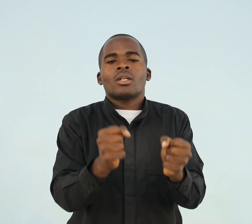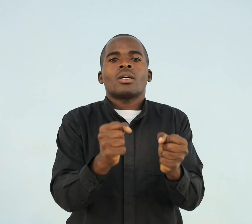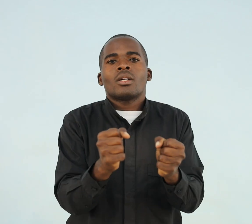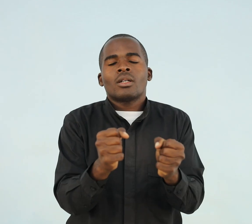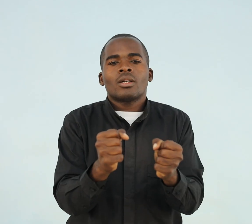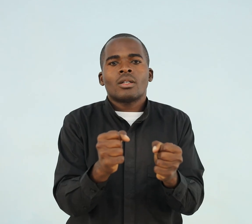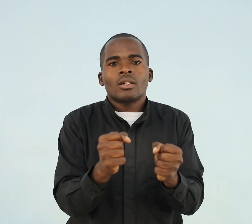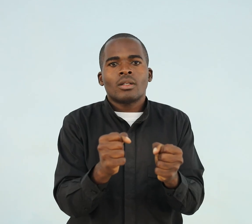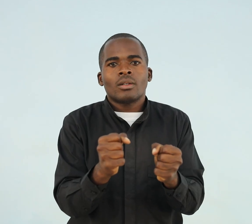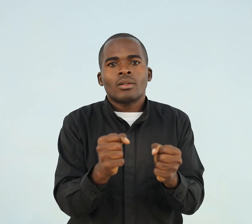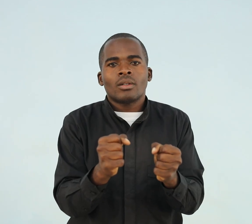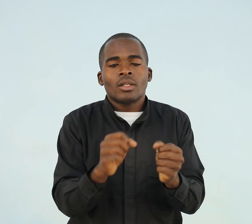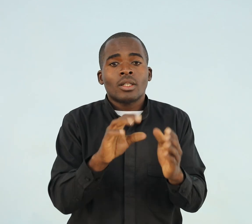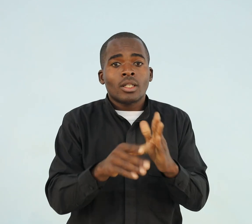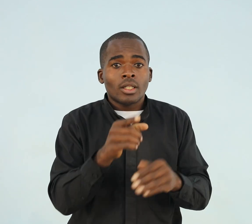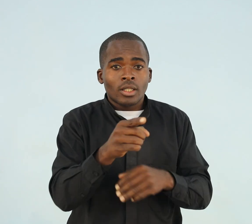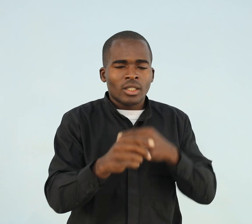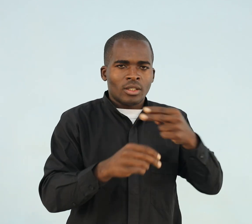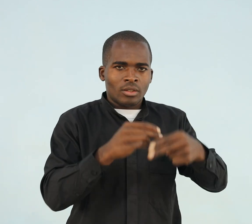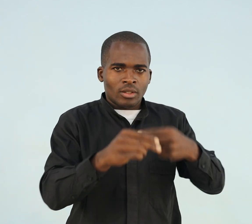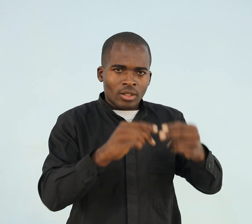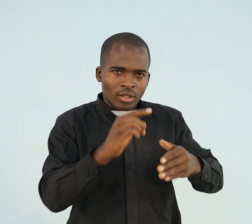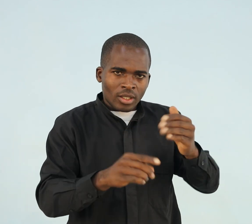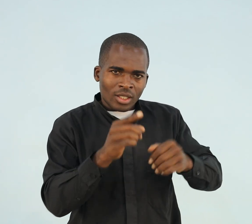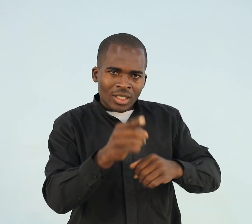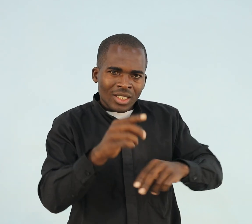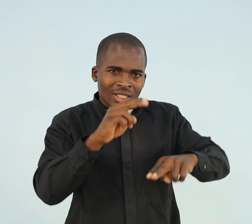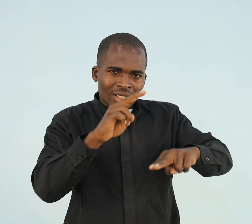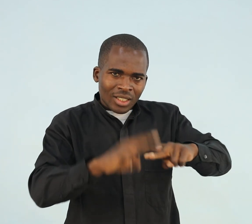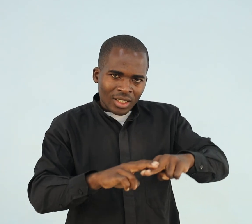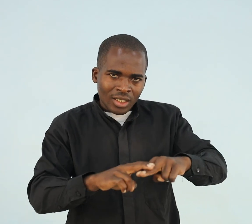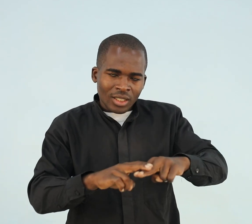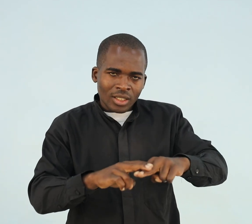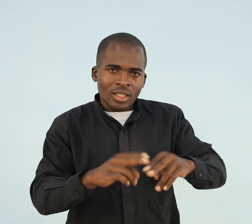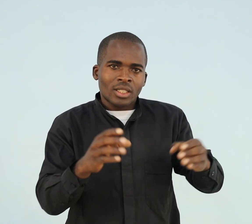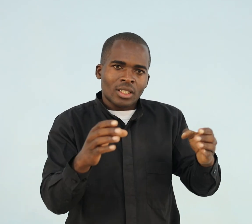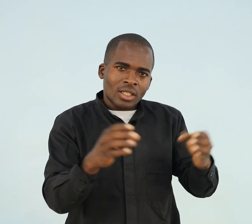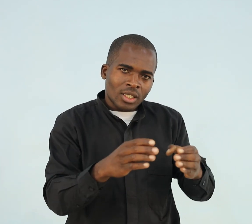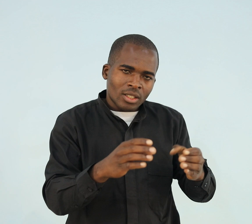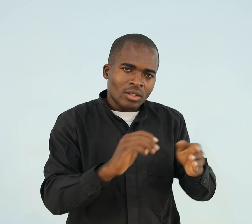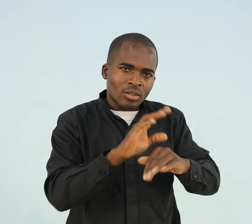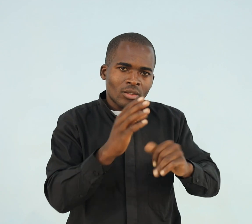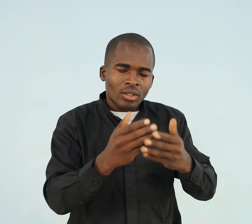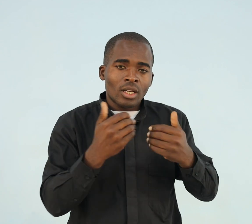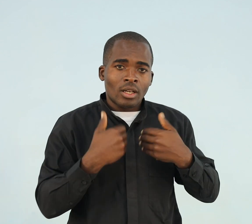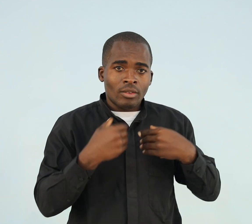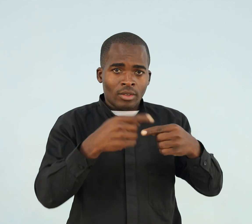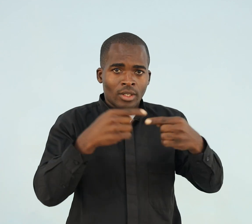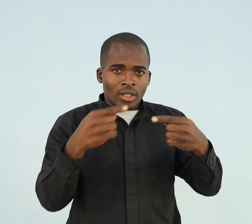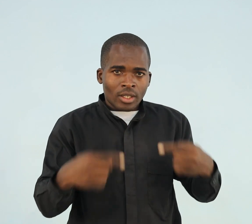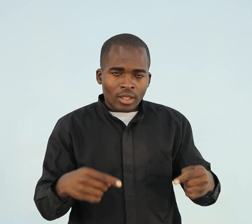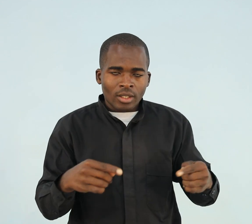seat means a seat in a council that is held by a councillor